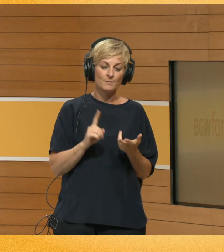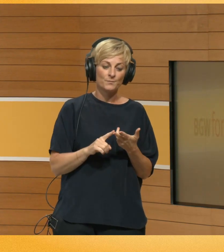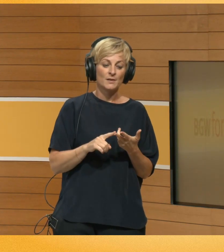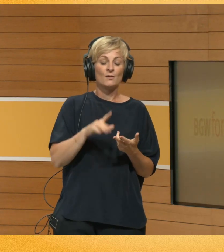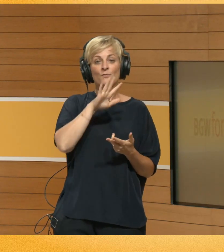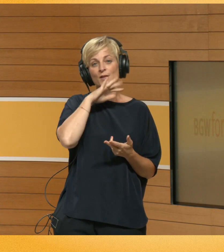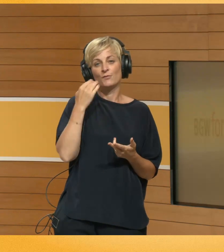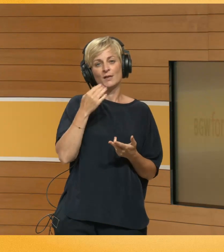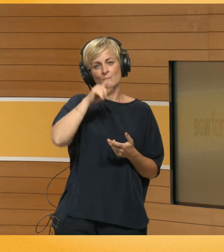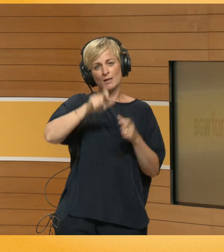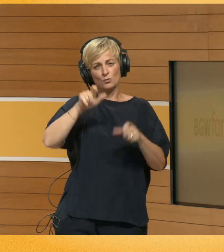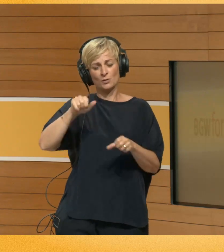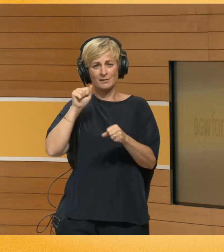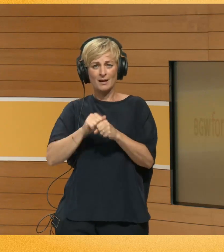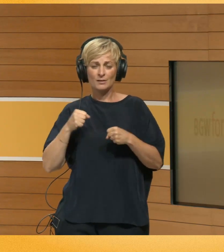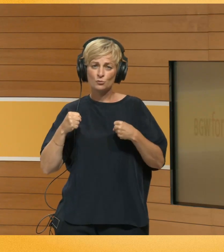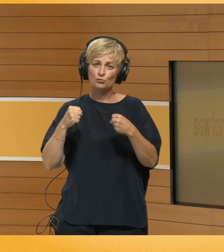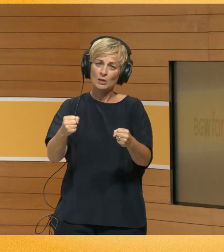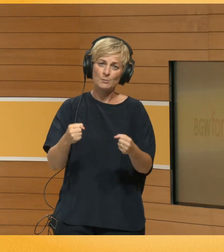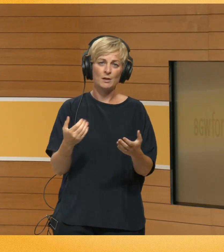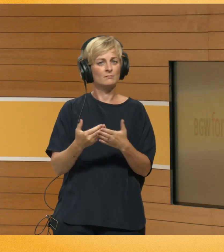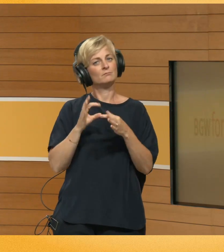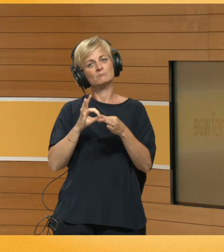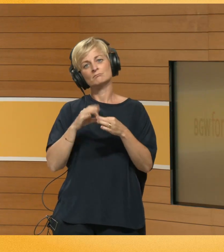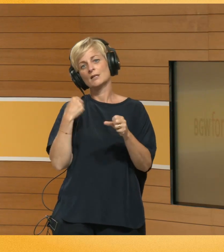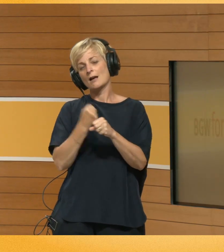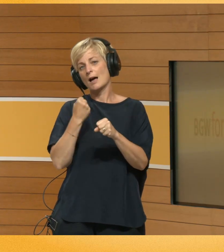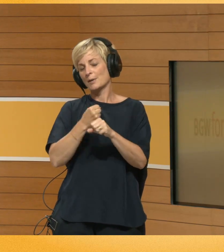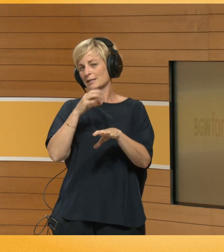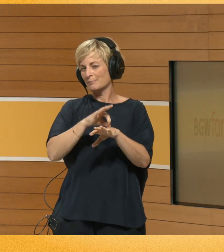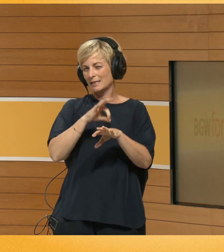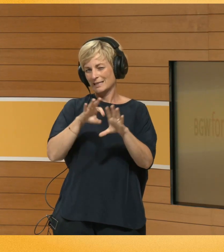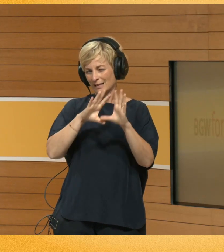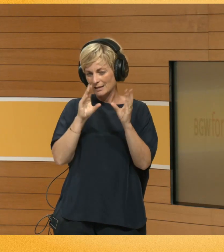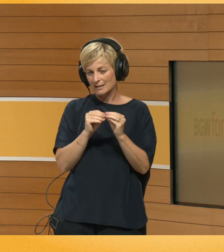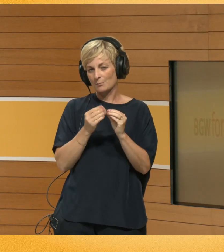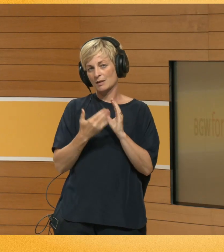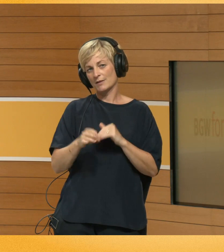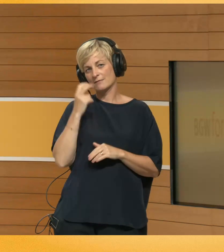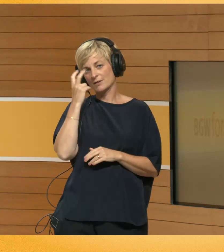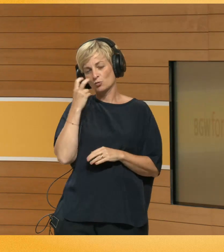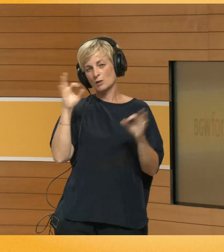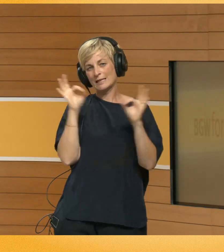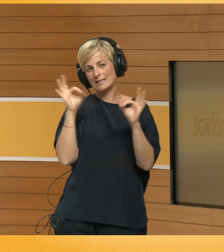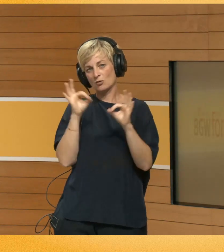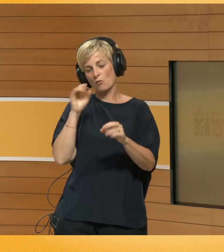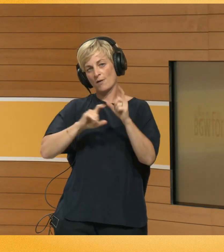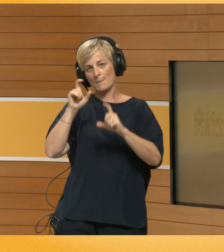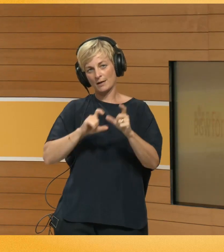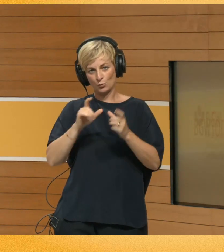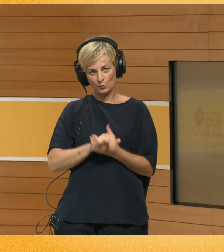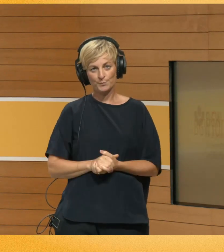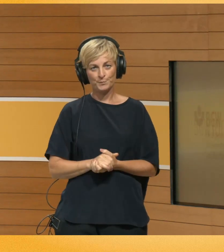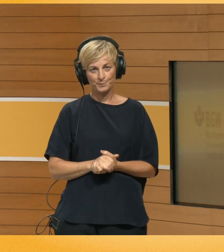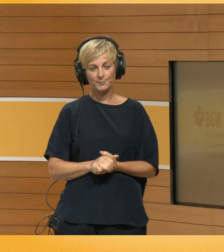everything in occupational medicine, occupational health, you try to minimize the risk as much as possible. So you know, so there were